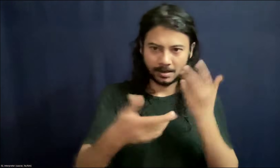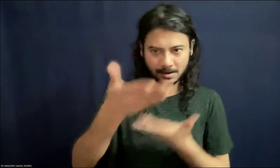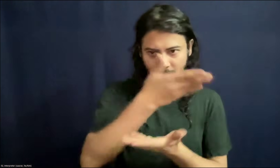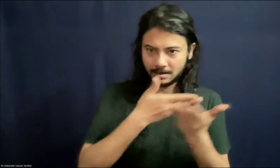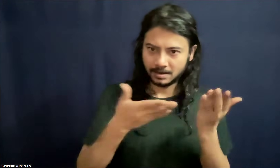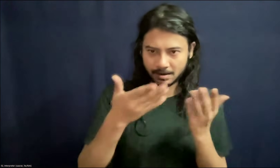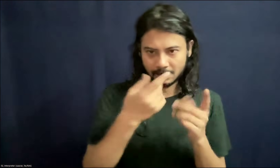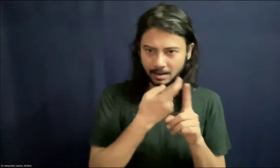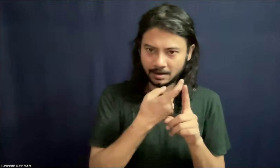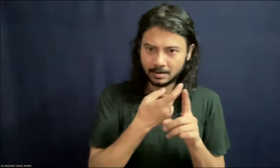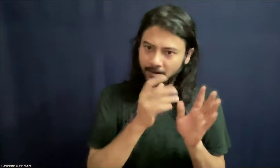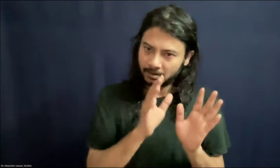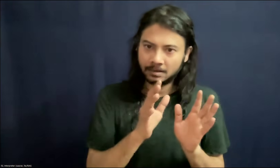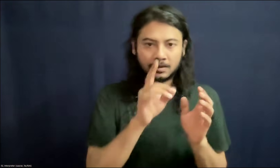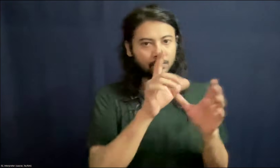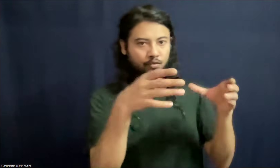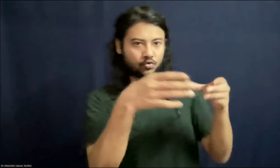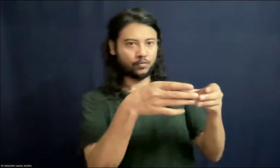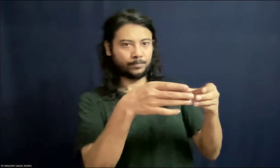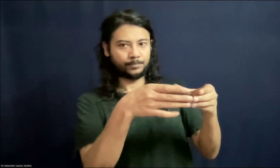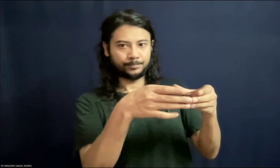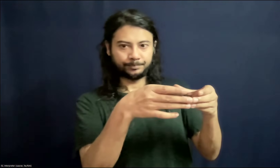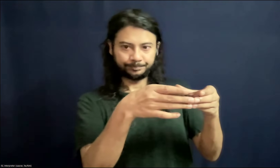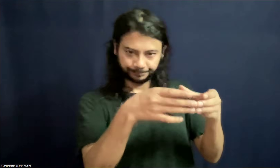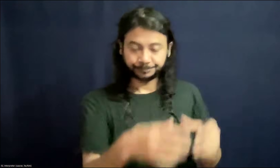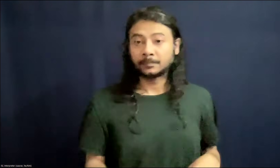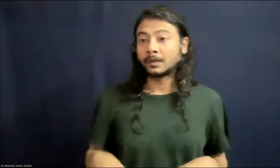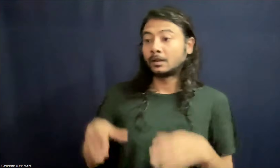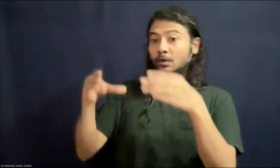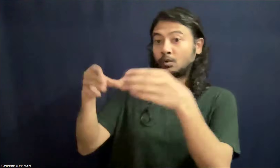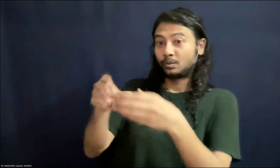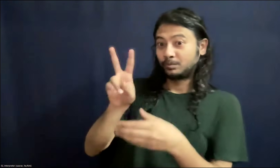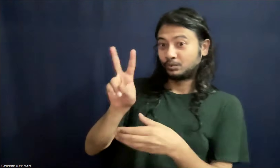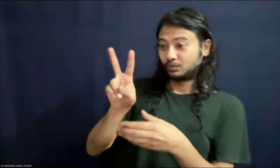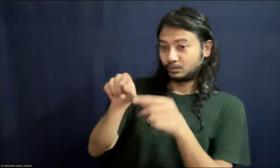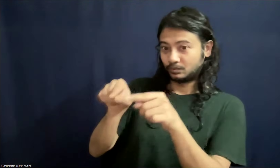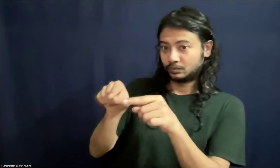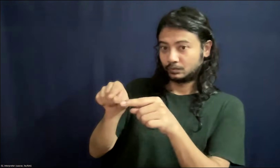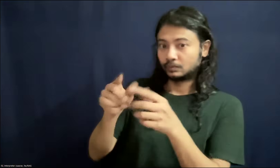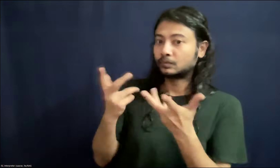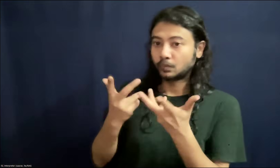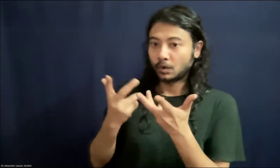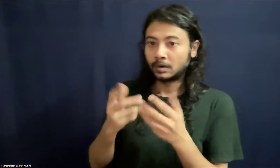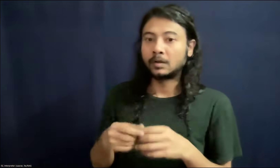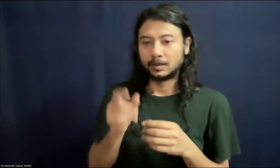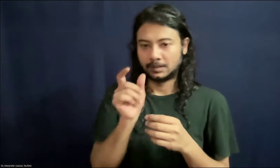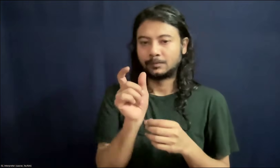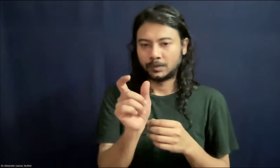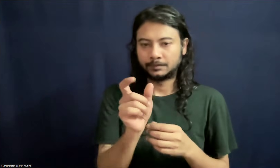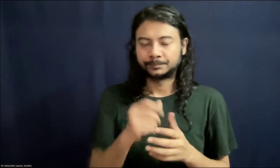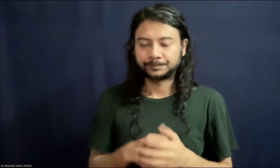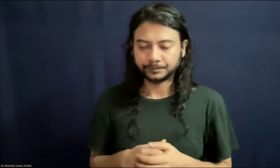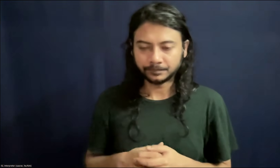So this is the first category of people. The second category of people is called Akshara.